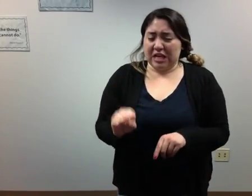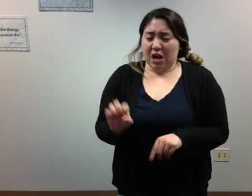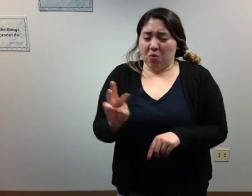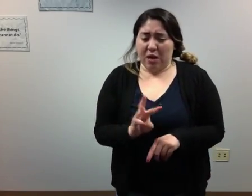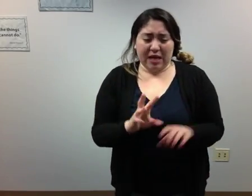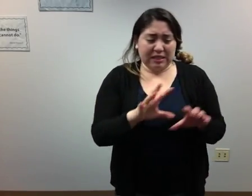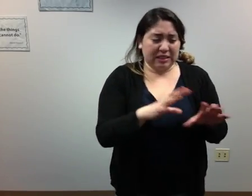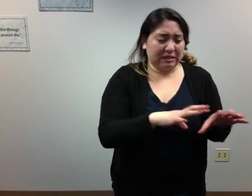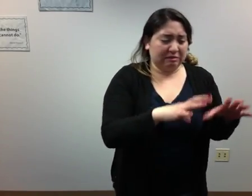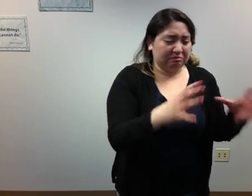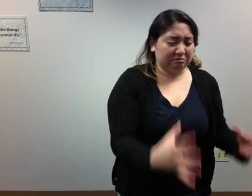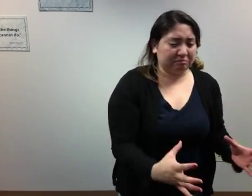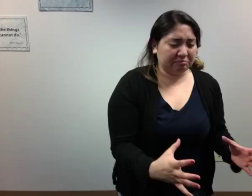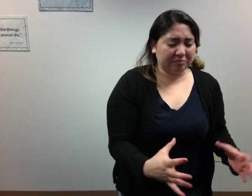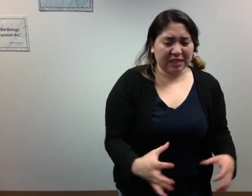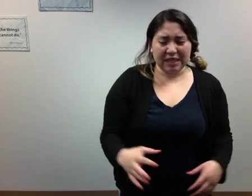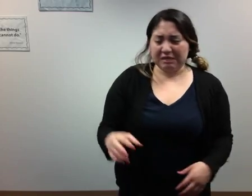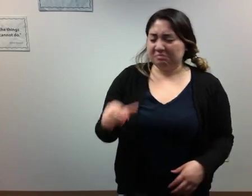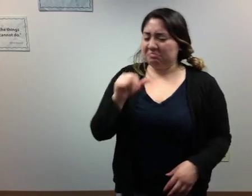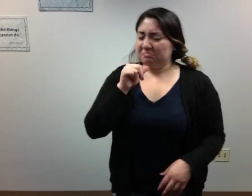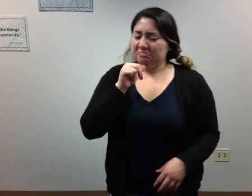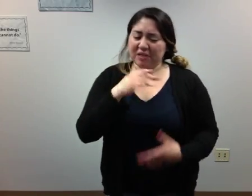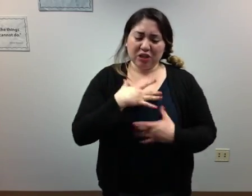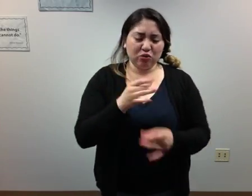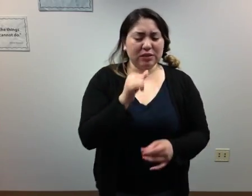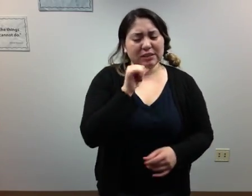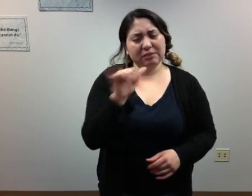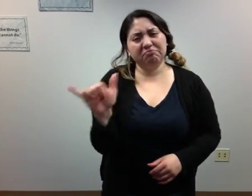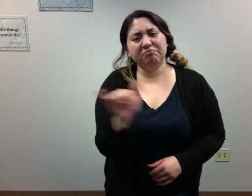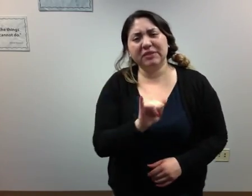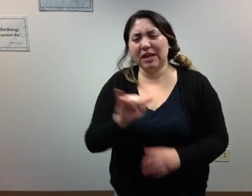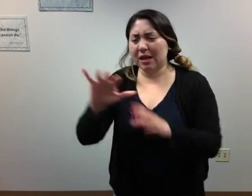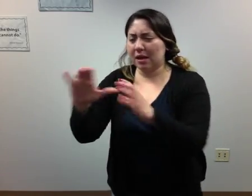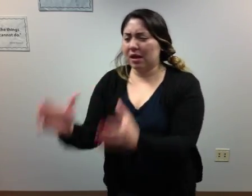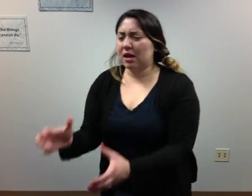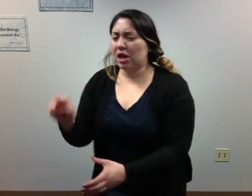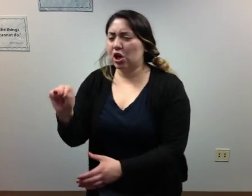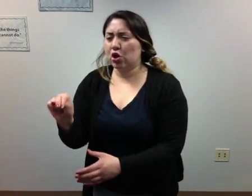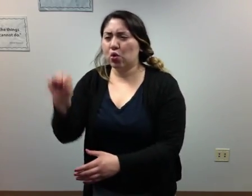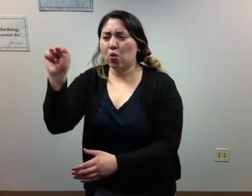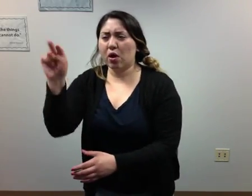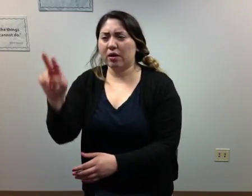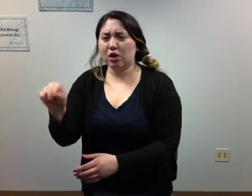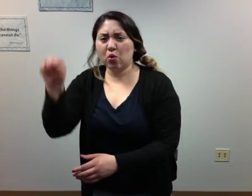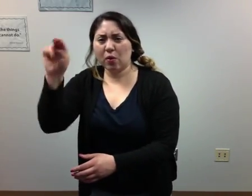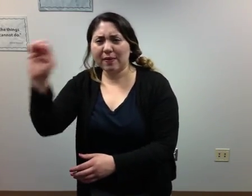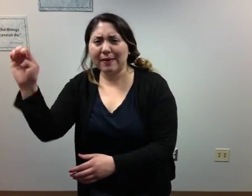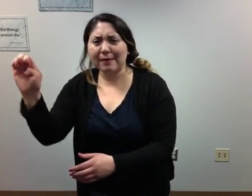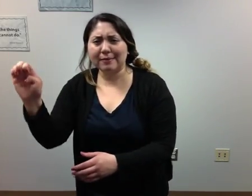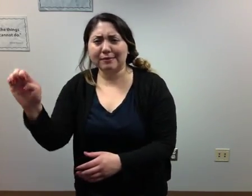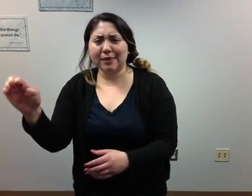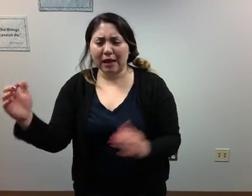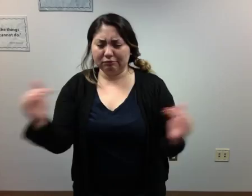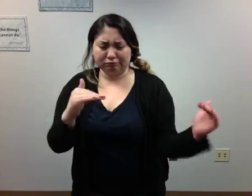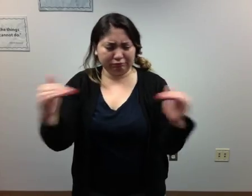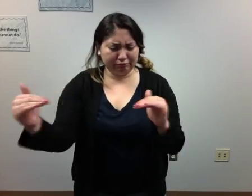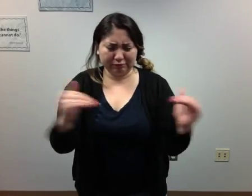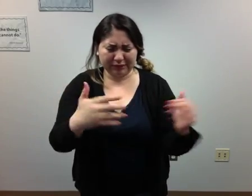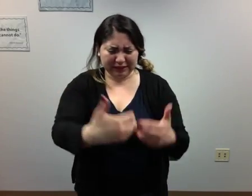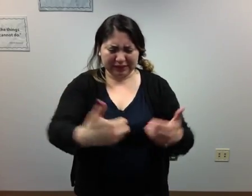North and the Northeast. They pit one group against the other. They've divided this